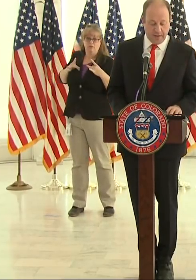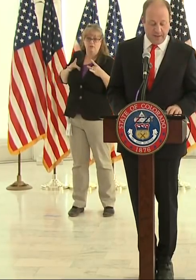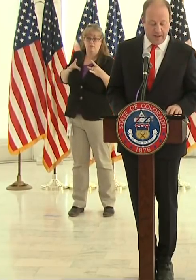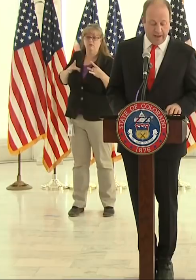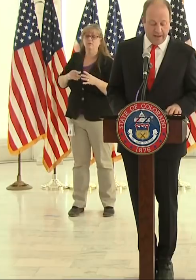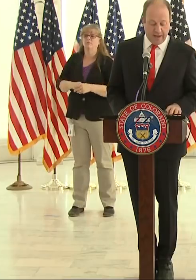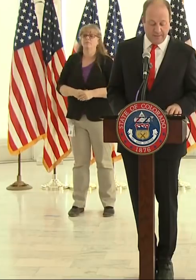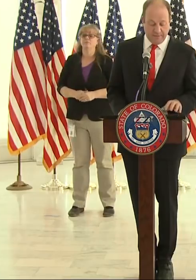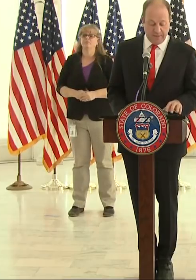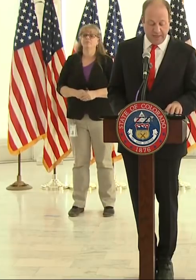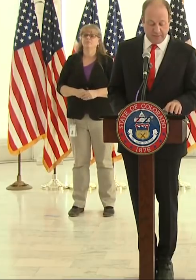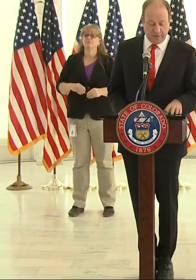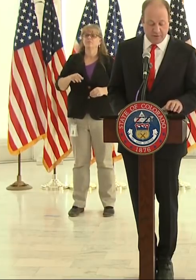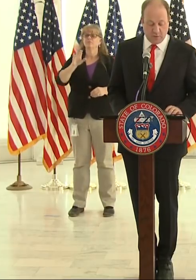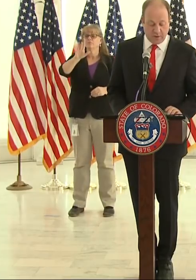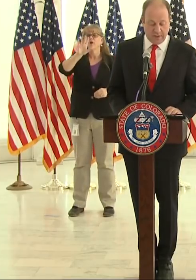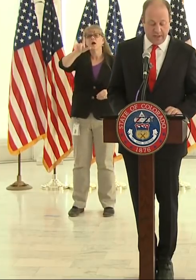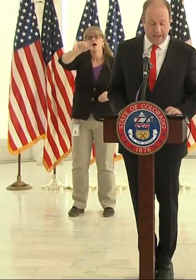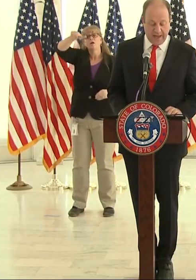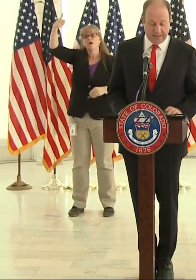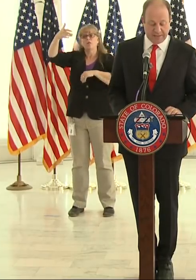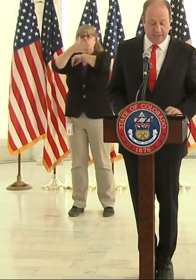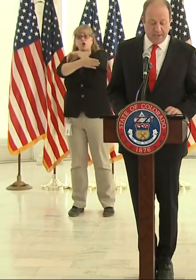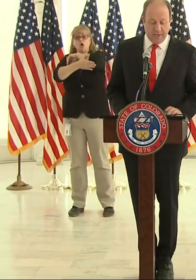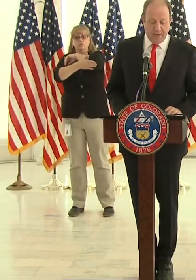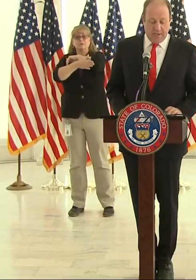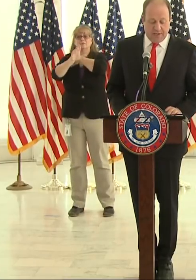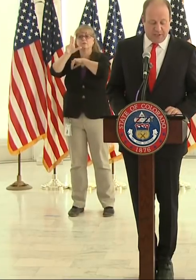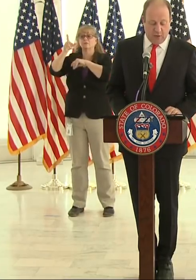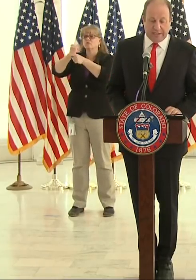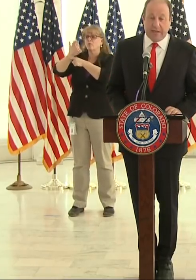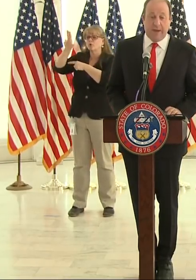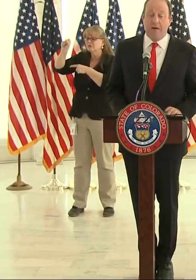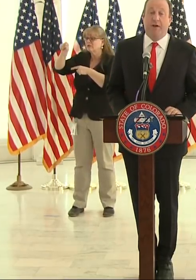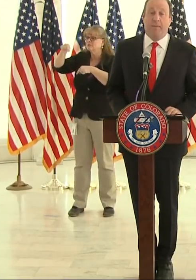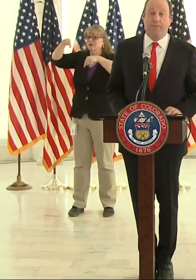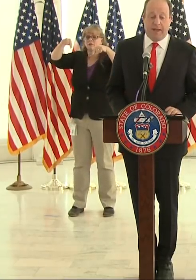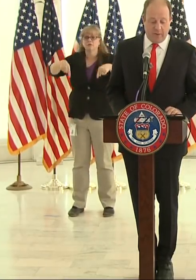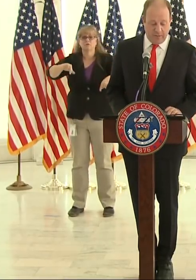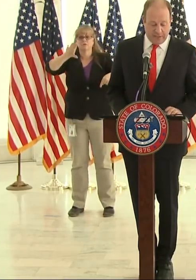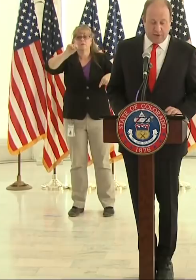home and not even being able to go to work ends. So it's a